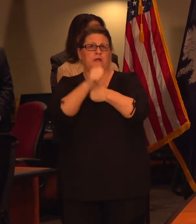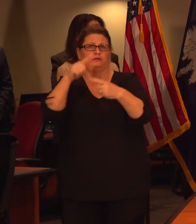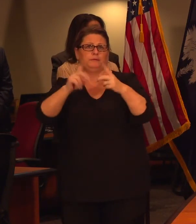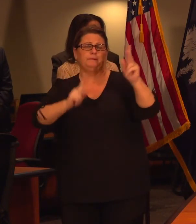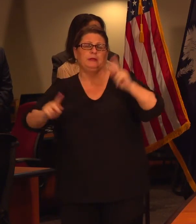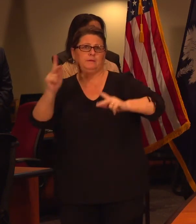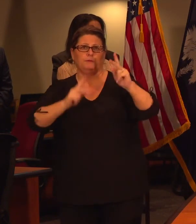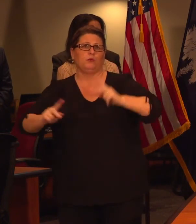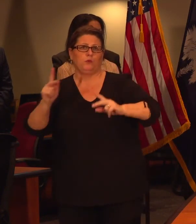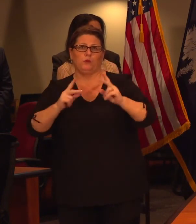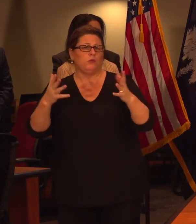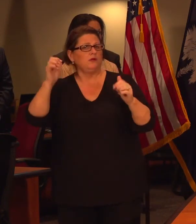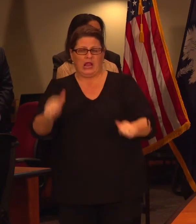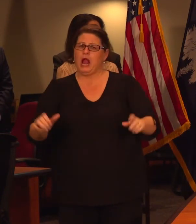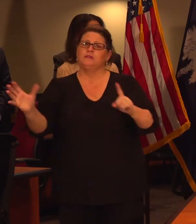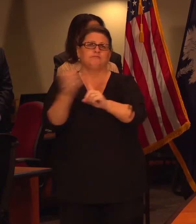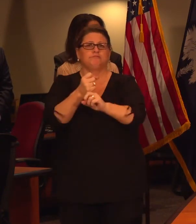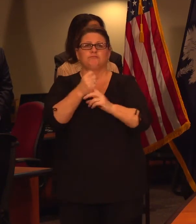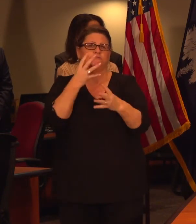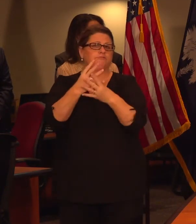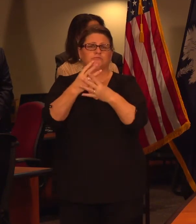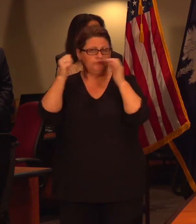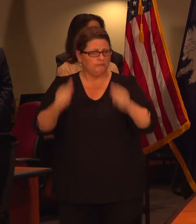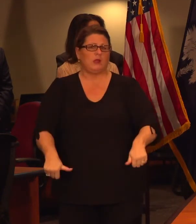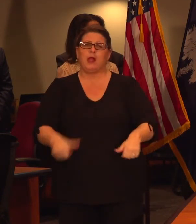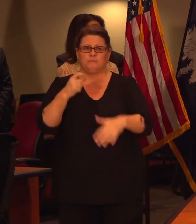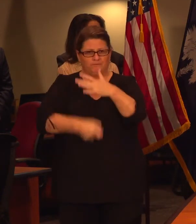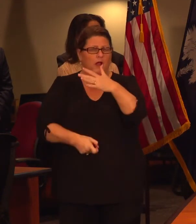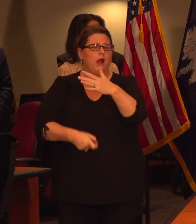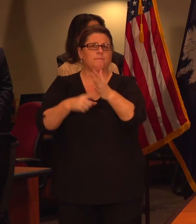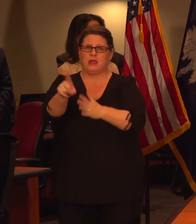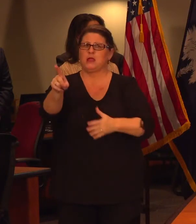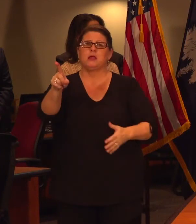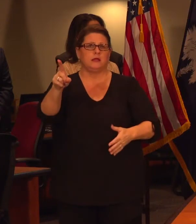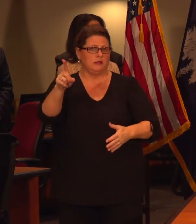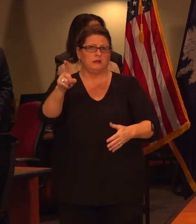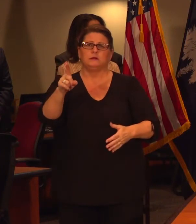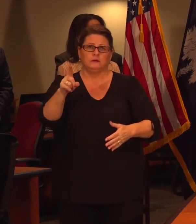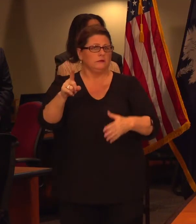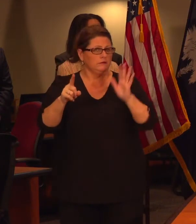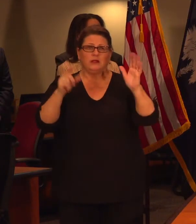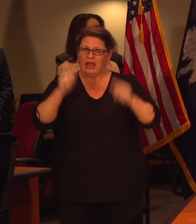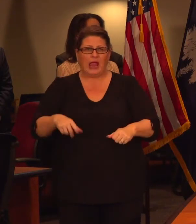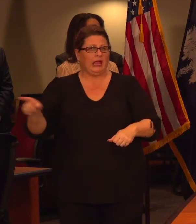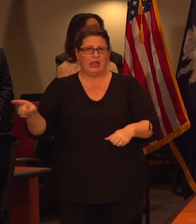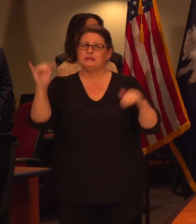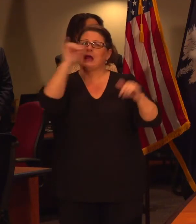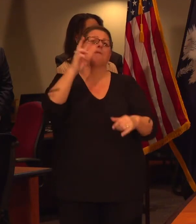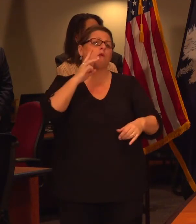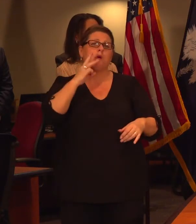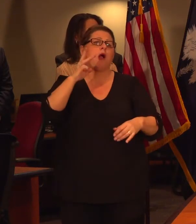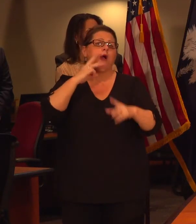order, they can be arrested and go to jail and pay a fine every time they do it. Same thing on the water. We